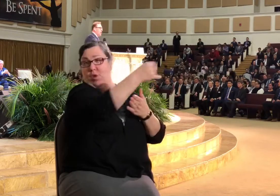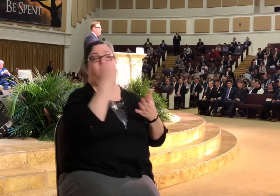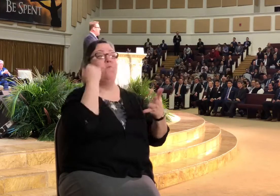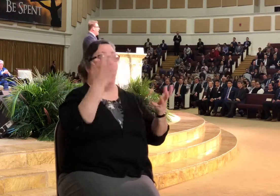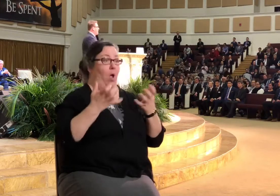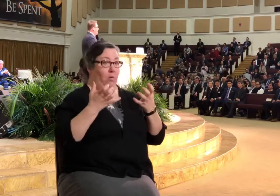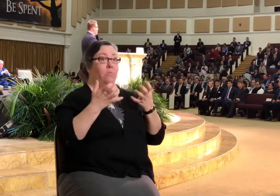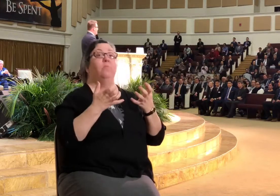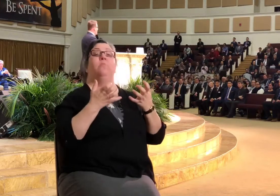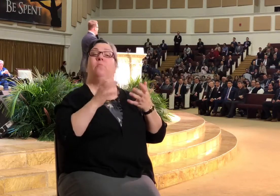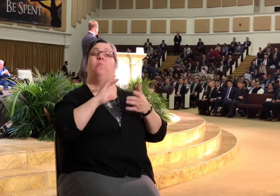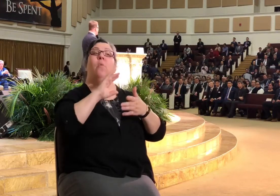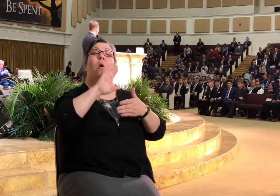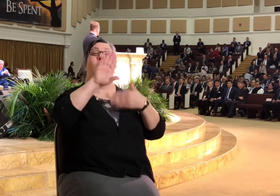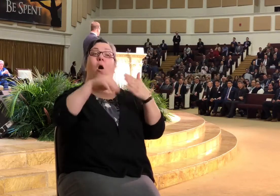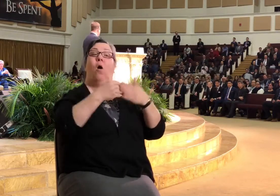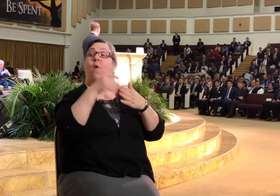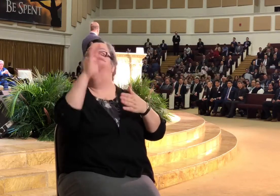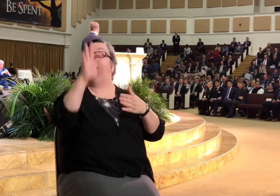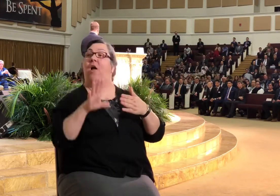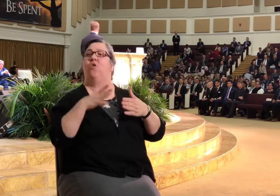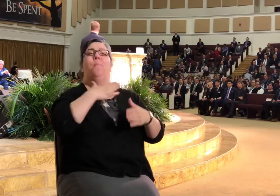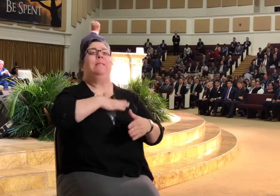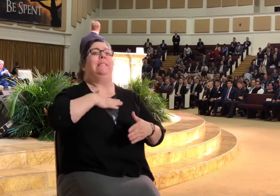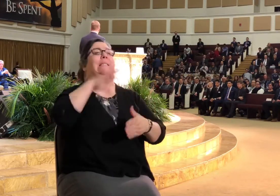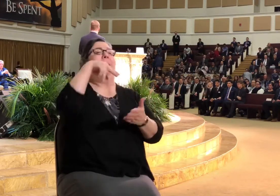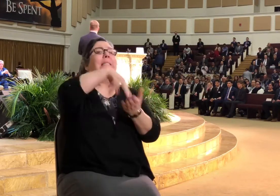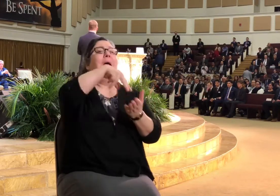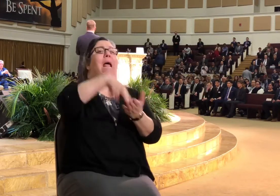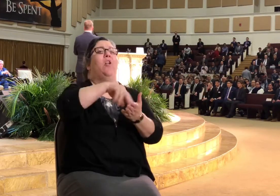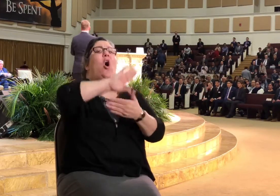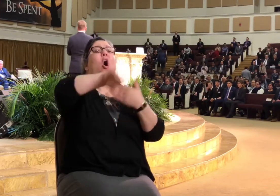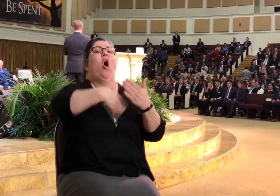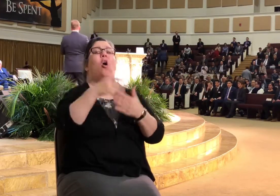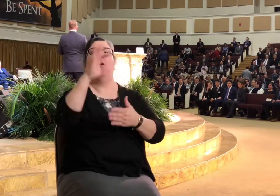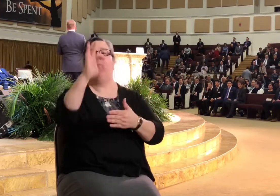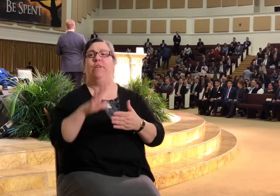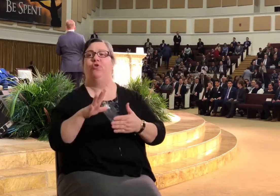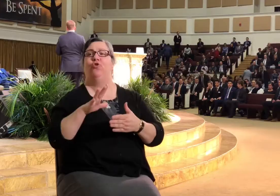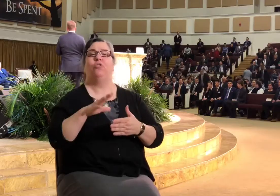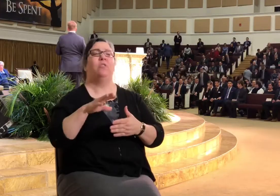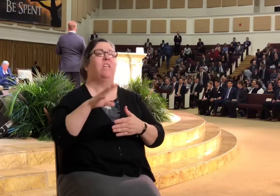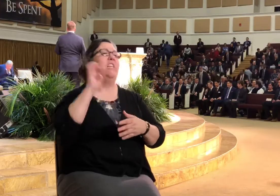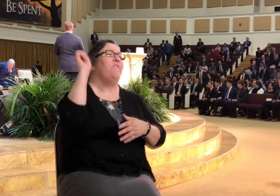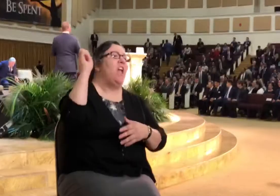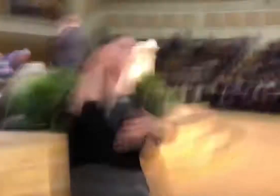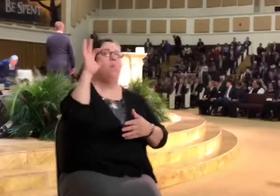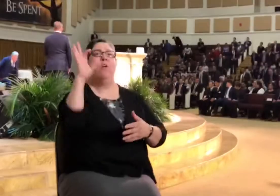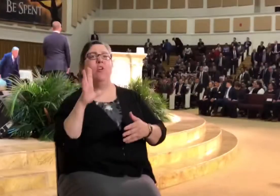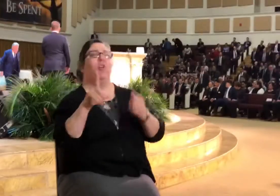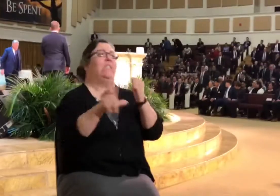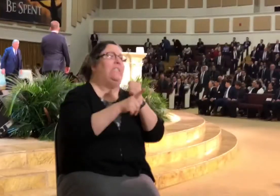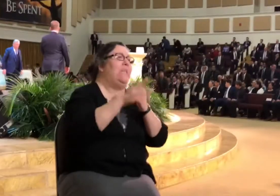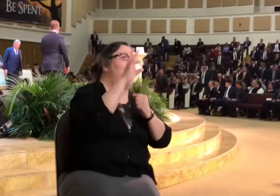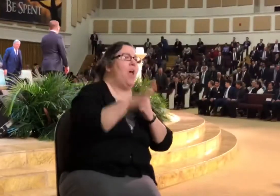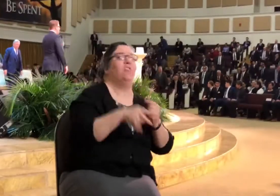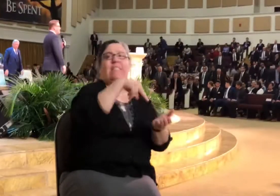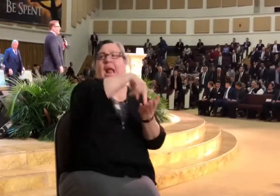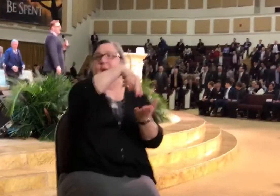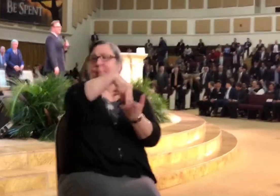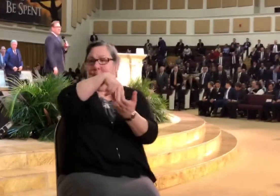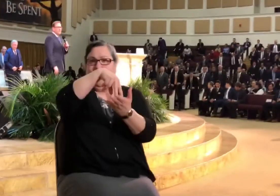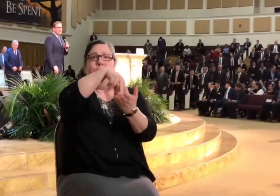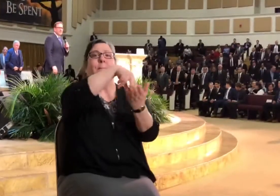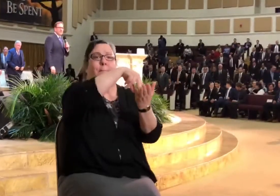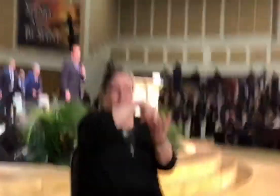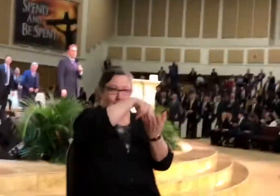And then all of our ministers, would you please stand? All of our ministers, preachers, evangelists, assistant pastors.